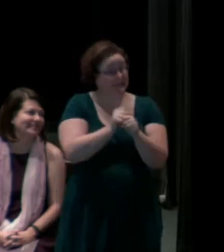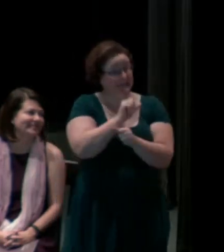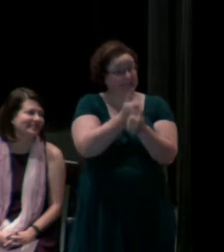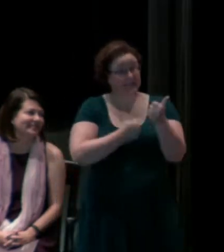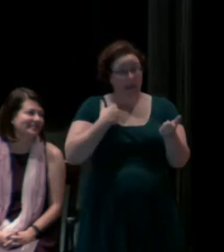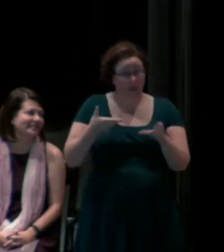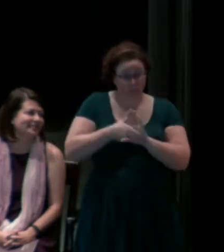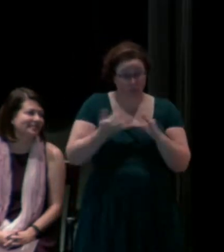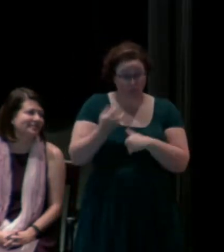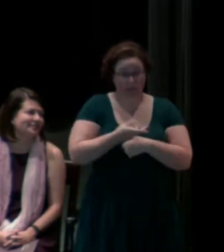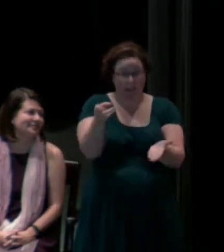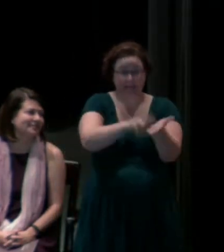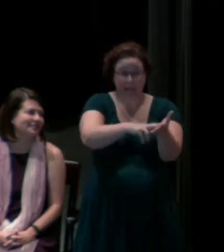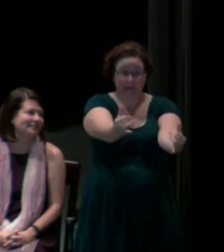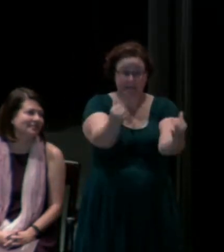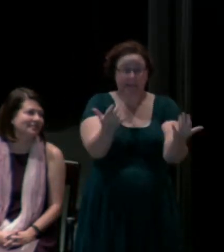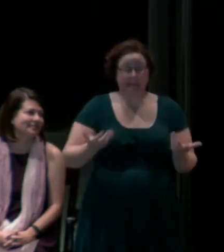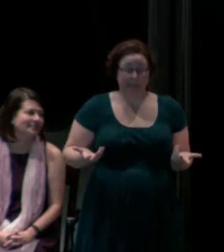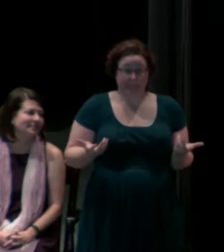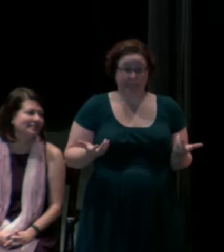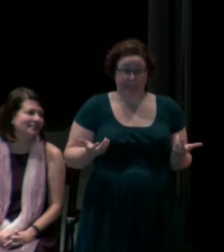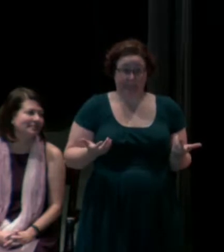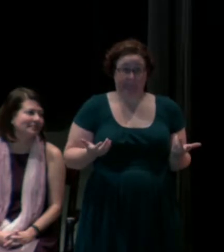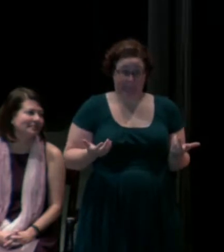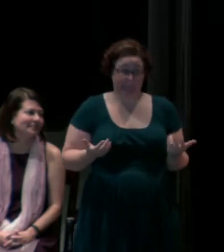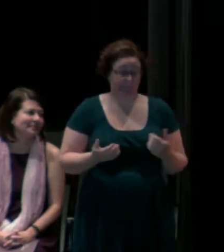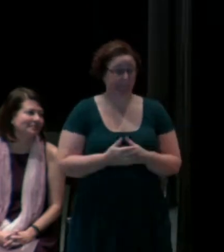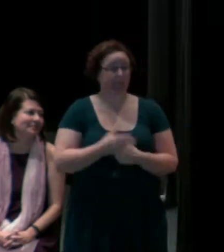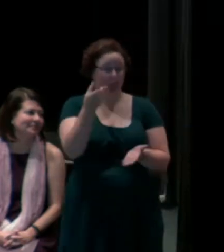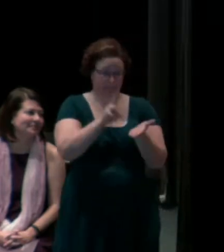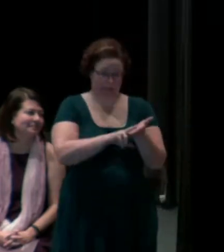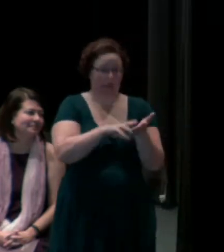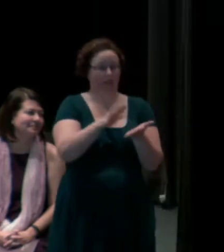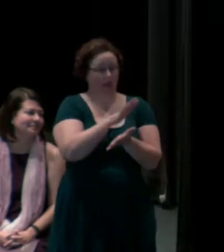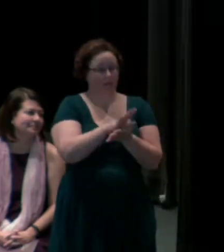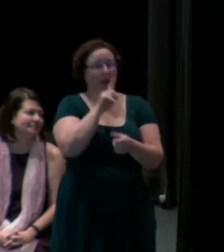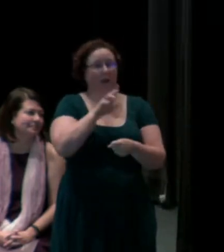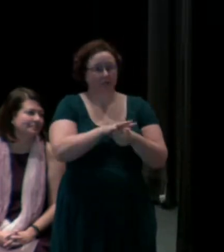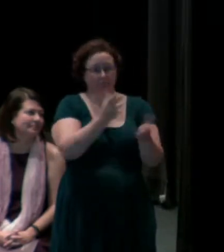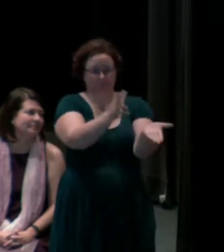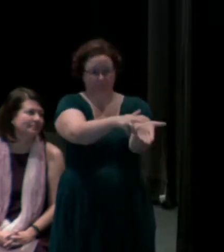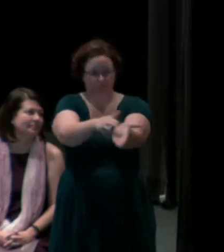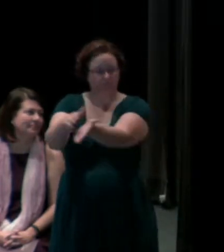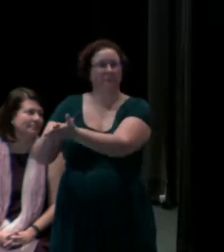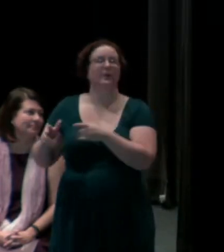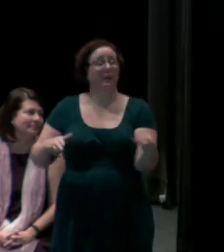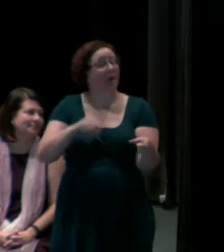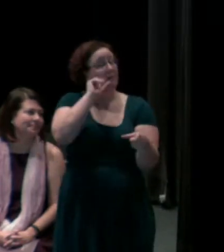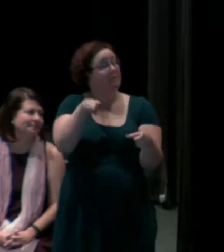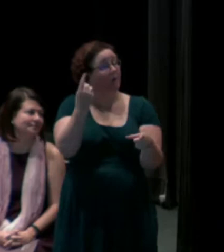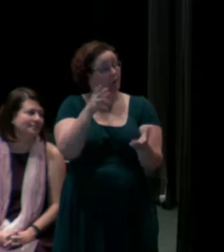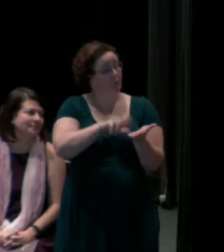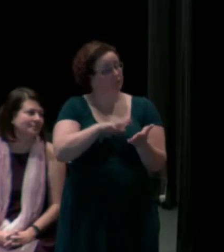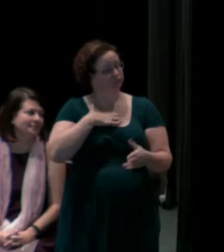I'm joining you today as well in signing the Honor Pledge, will sign that pledge. And not only will we add